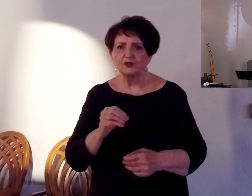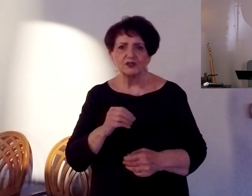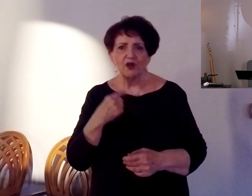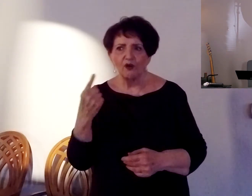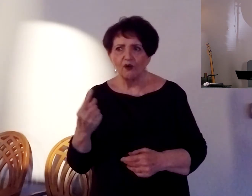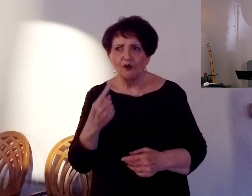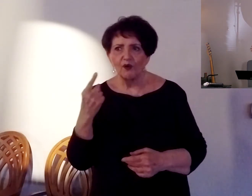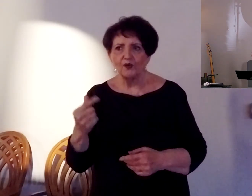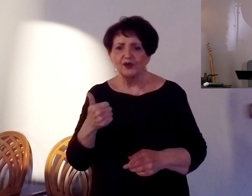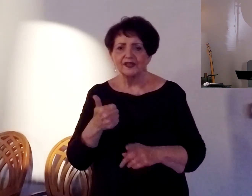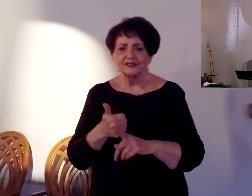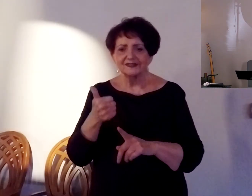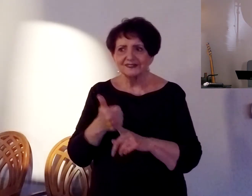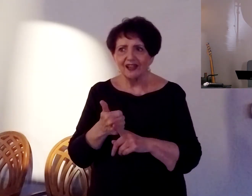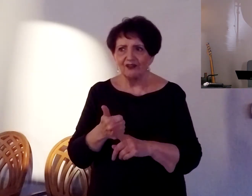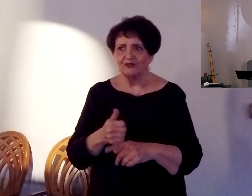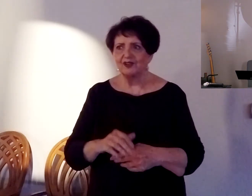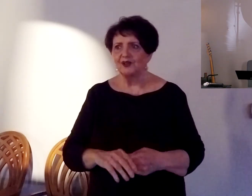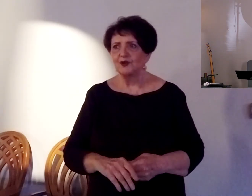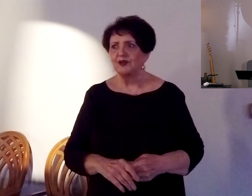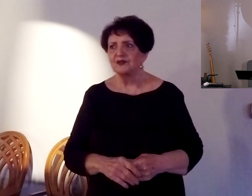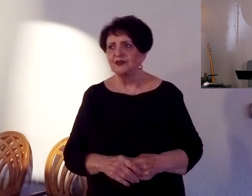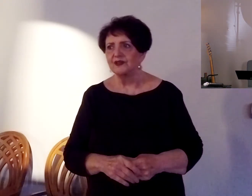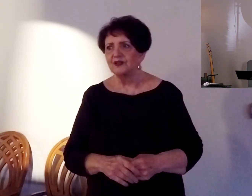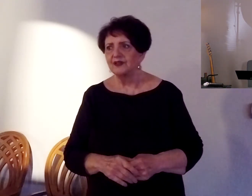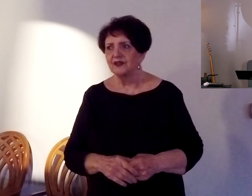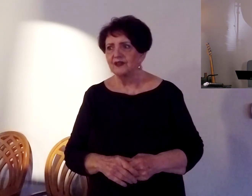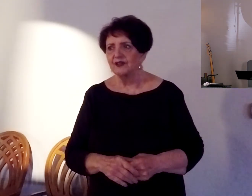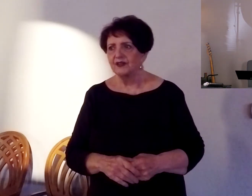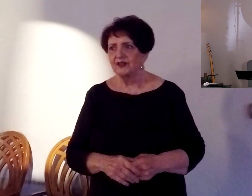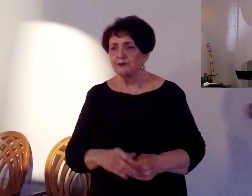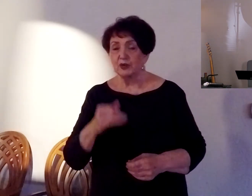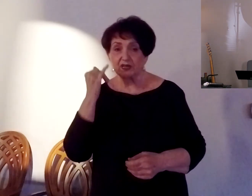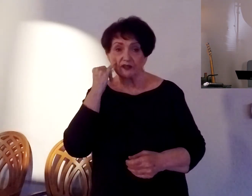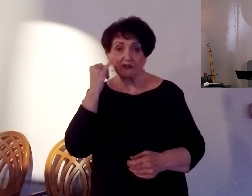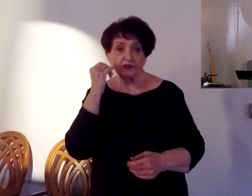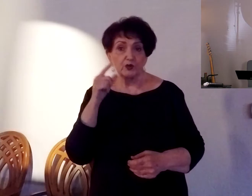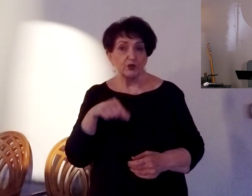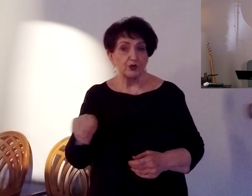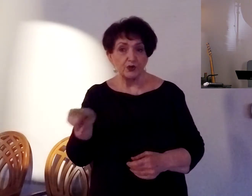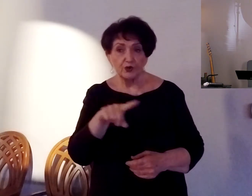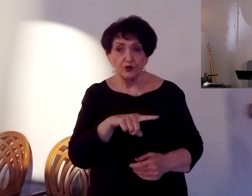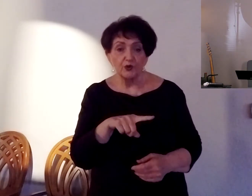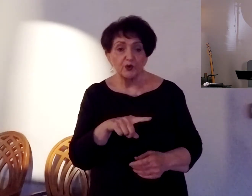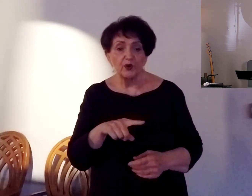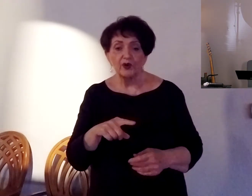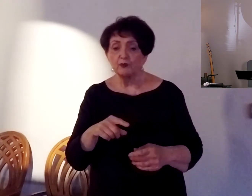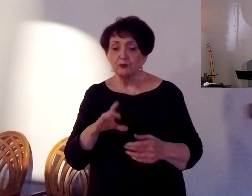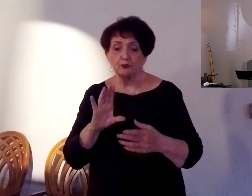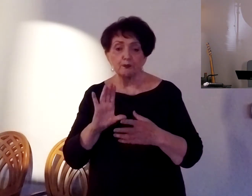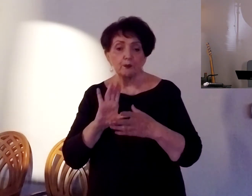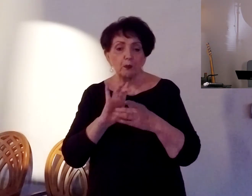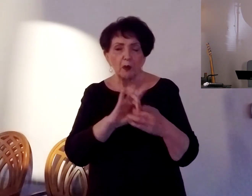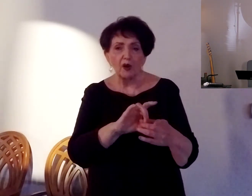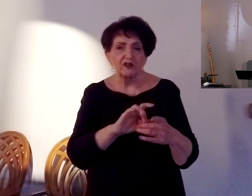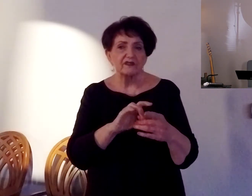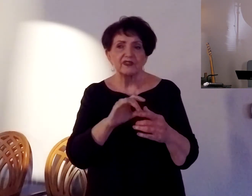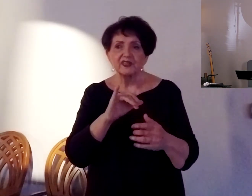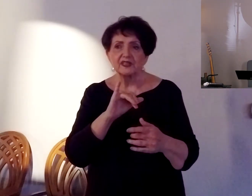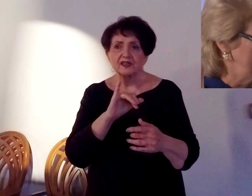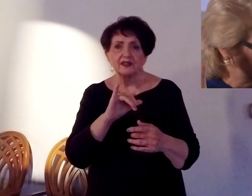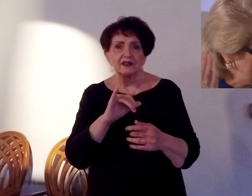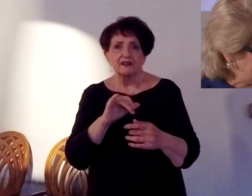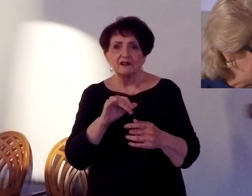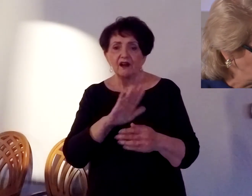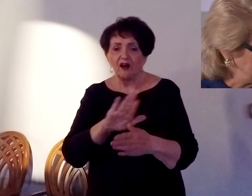know that you're self? Unless there is something that is other than you. But if you're the vast infinite isness that is everything, there is no sense of self. So